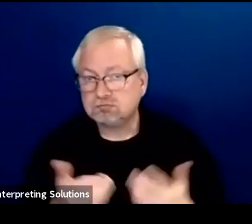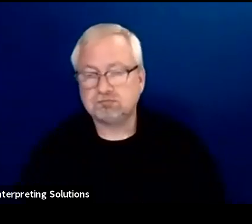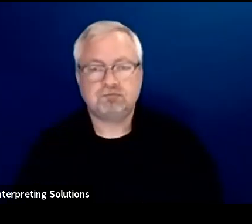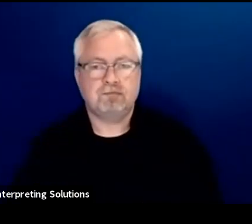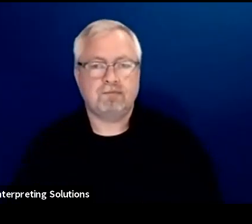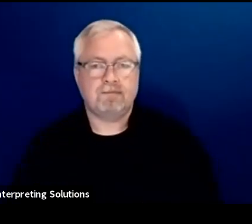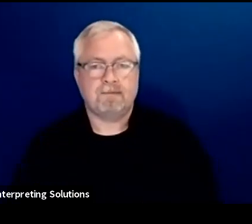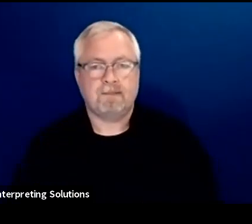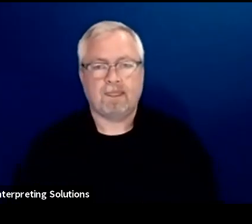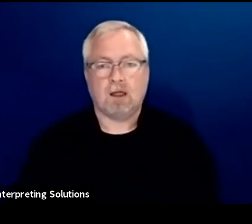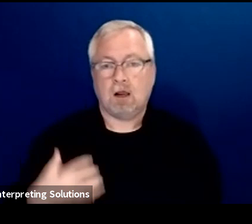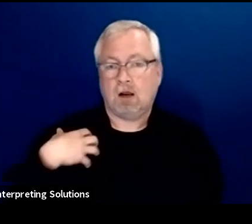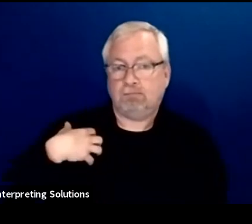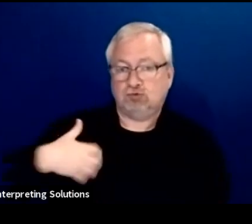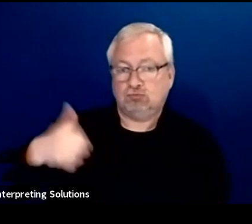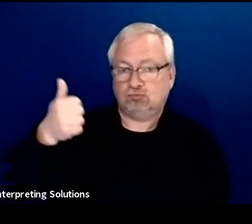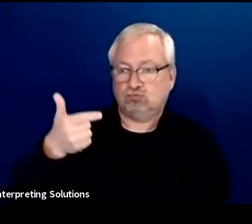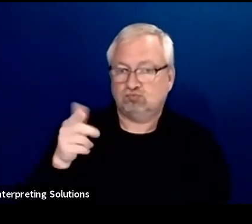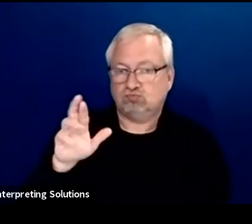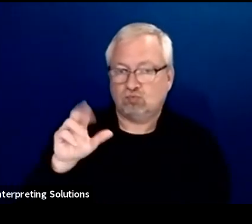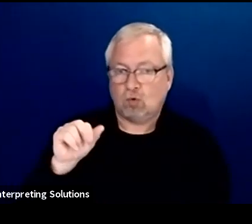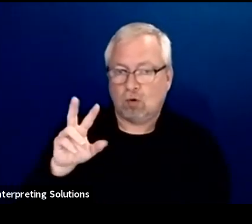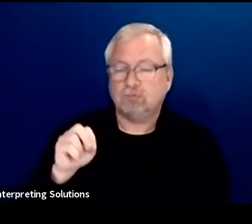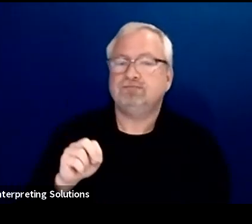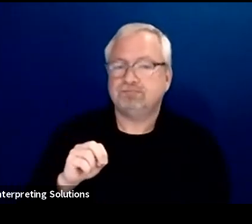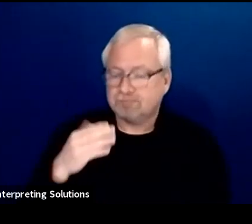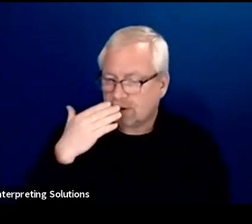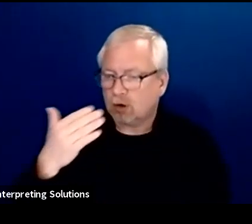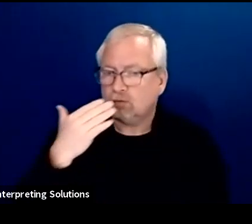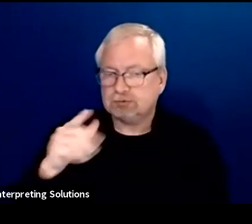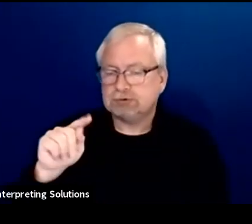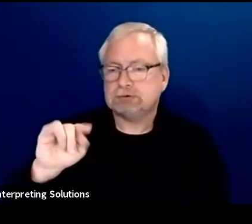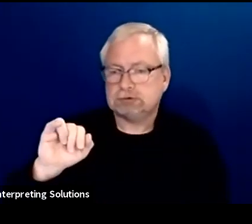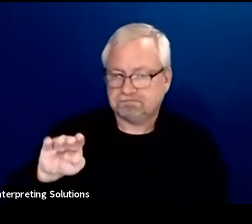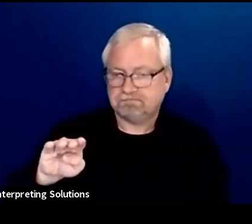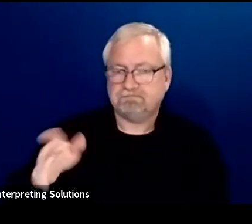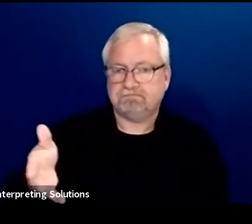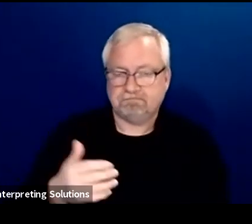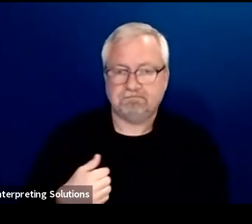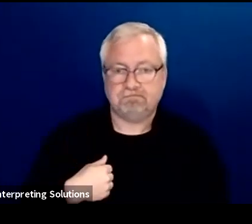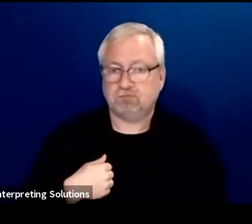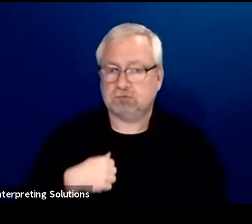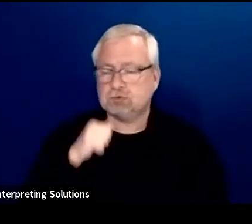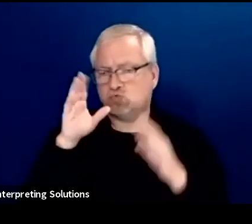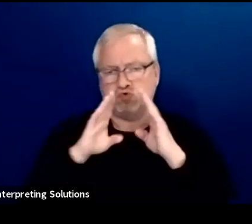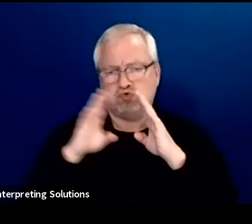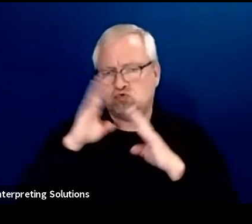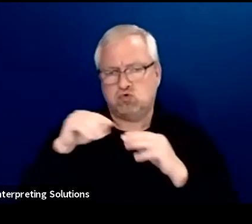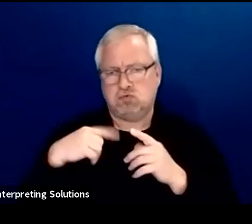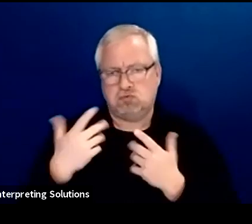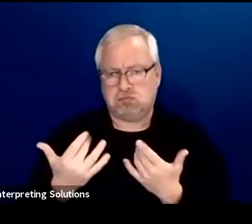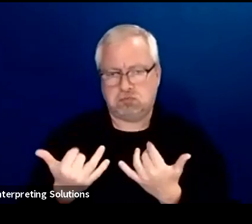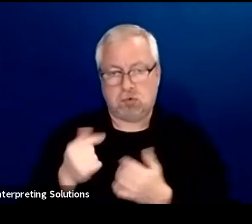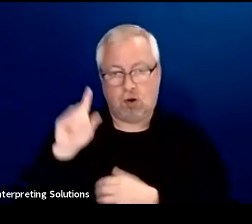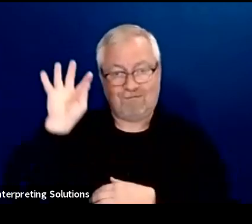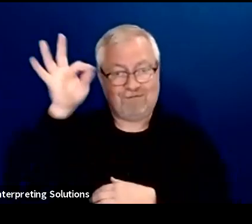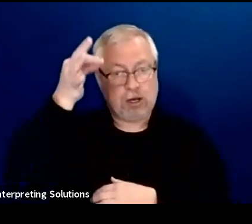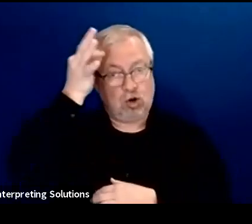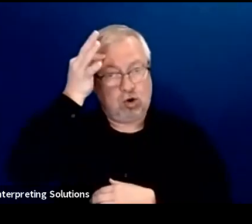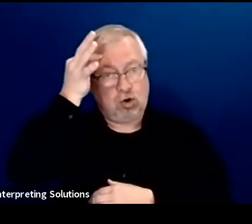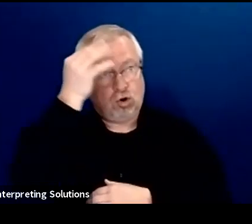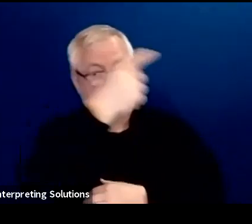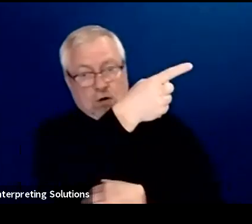Thanks, Tim. Great question. I am not worried for a couple of reasons. One, the federal government's additional assistance they've announced comes